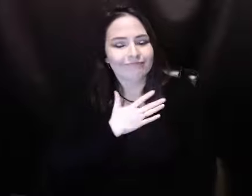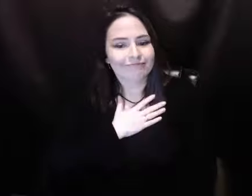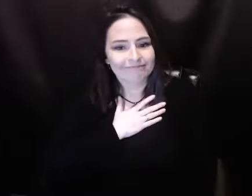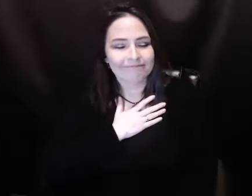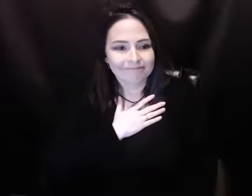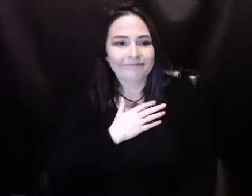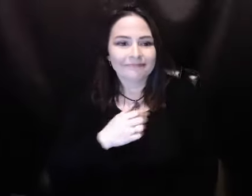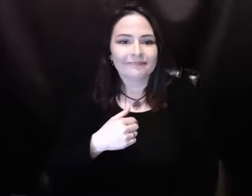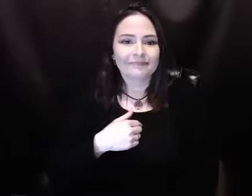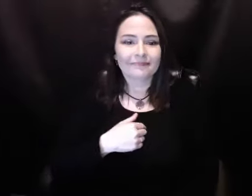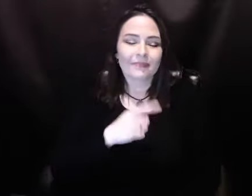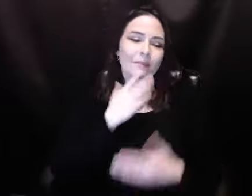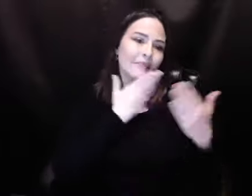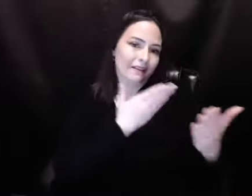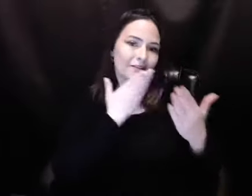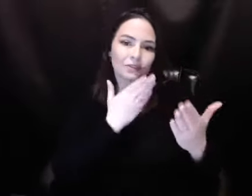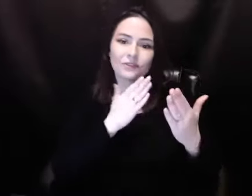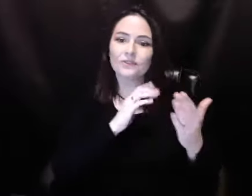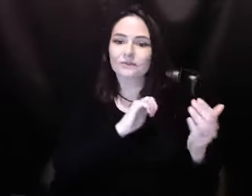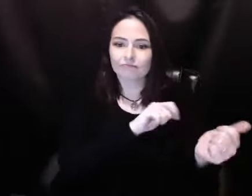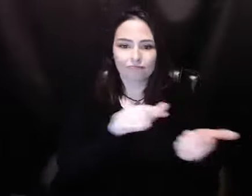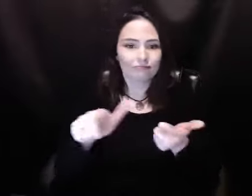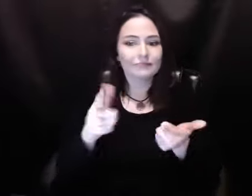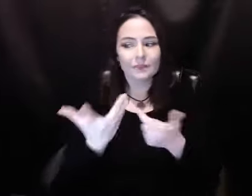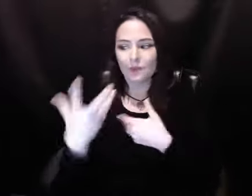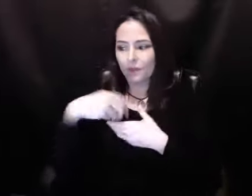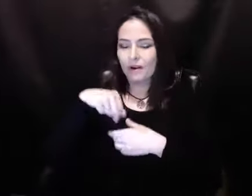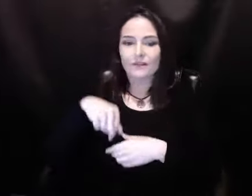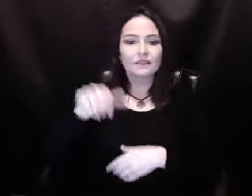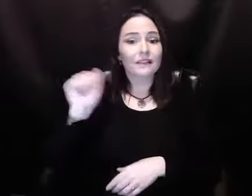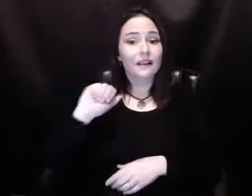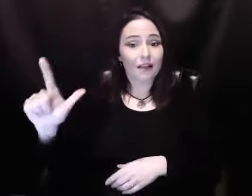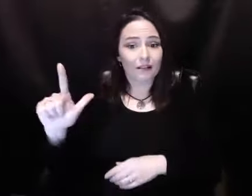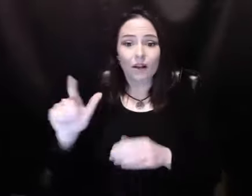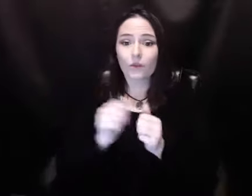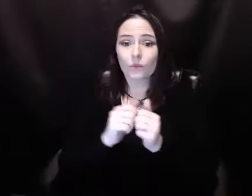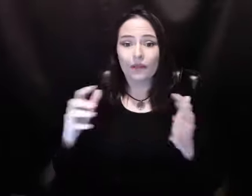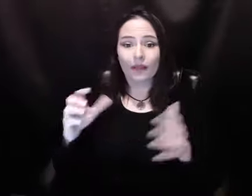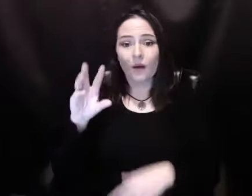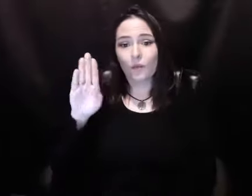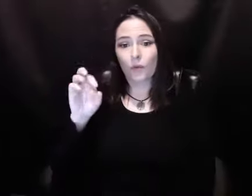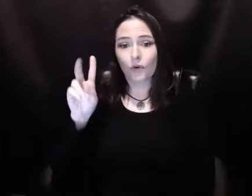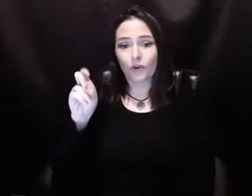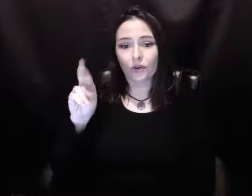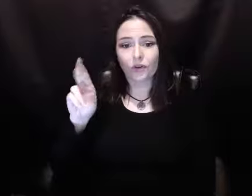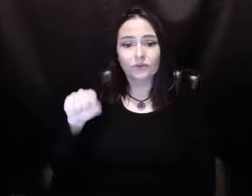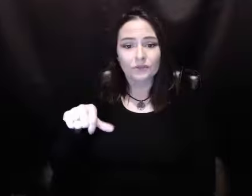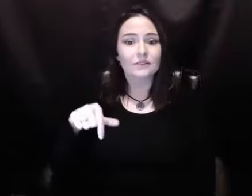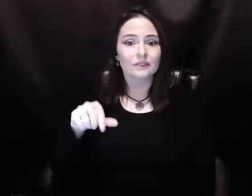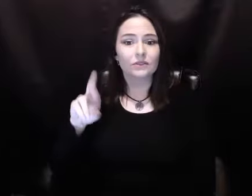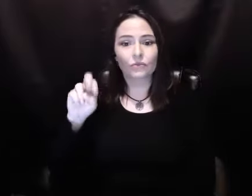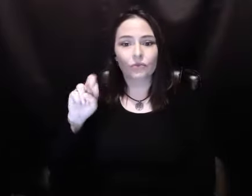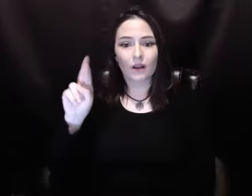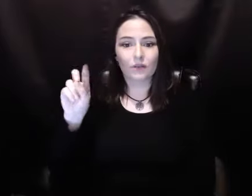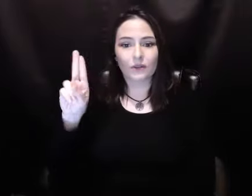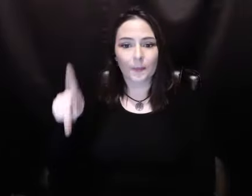Okay. Hi, everybody. Yeah. Can you hear me? Yes. Okay. Good Good afternoon. Good afternoon, everybody, and good morning to